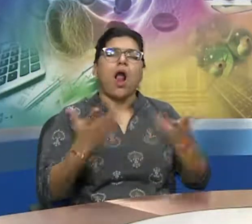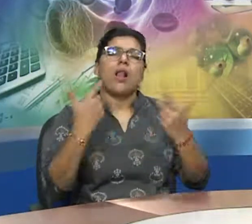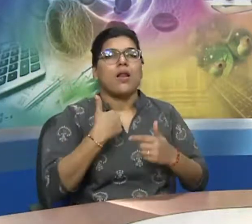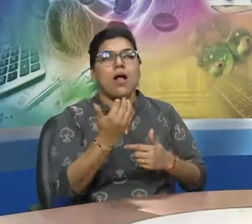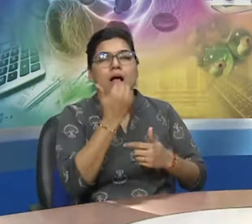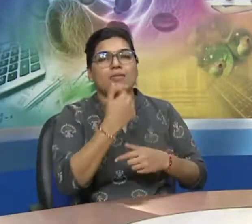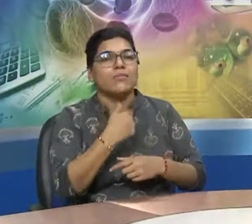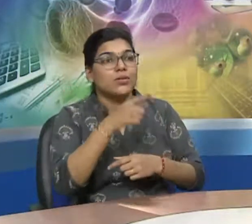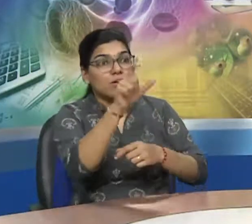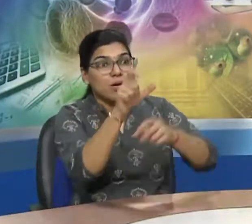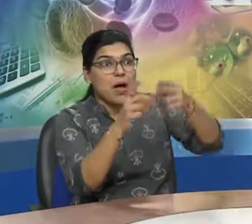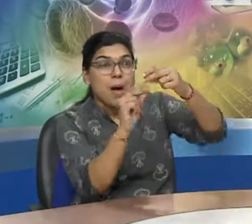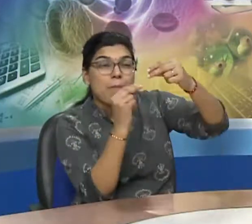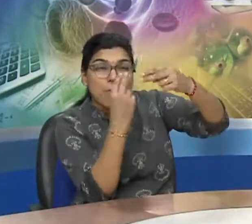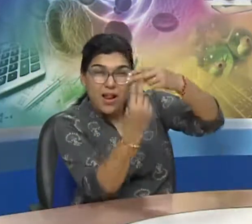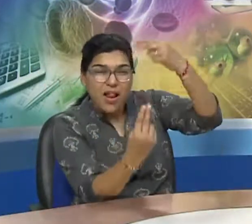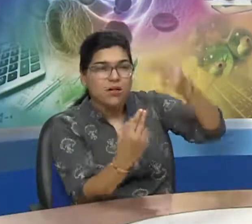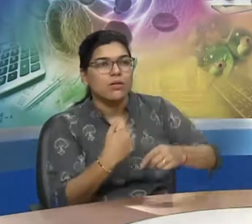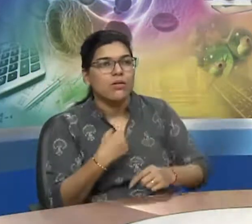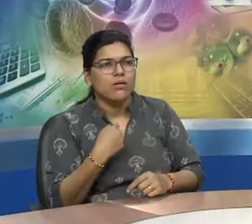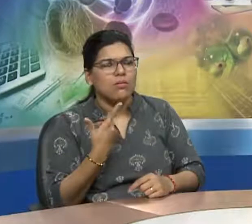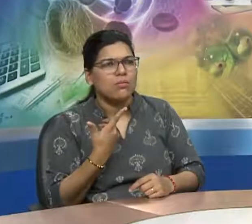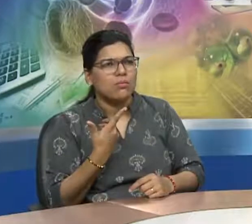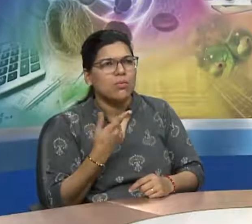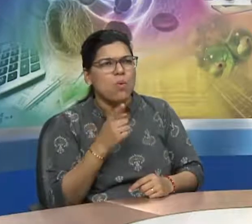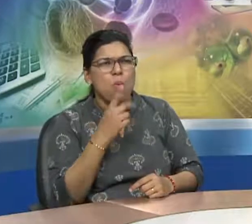that makes his laugh unpleasant,